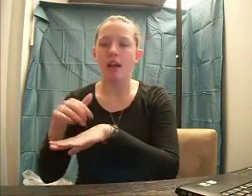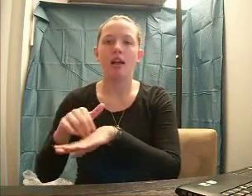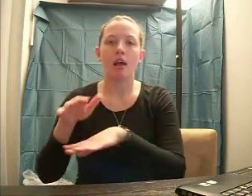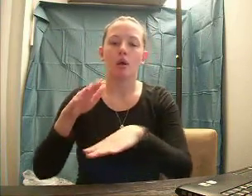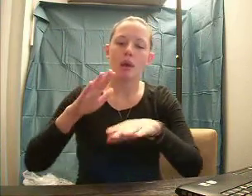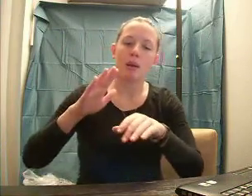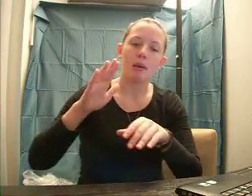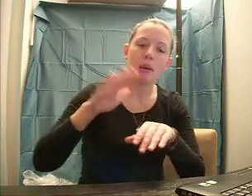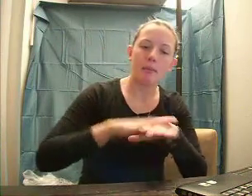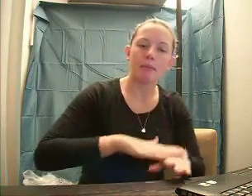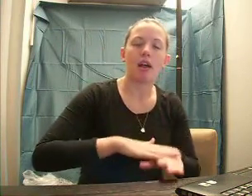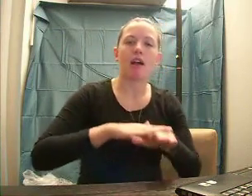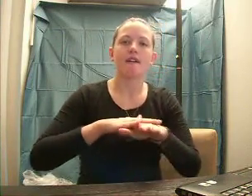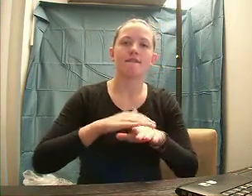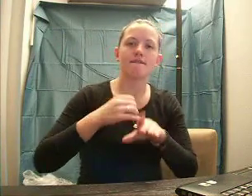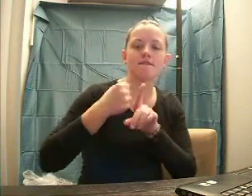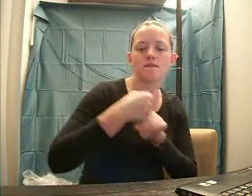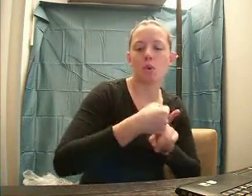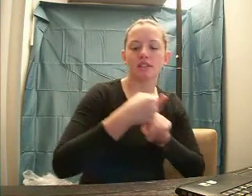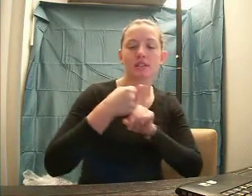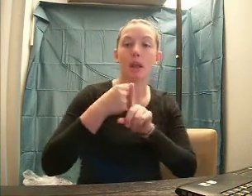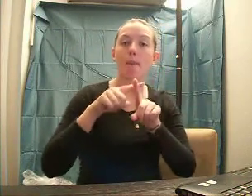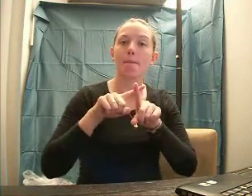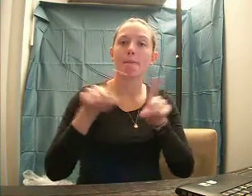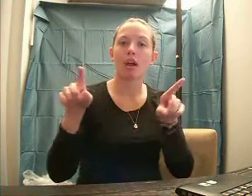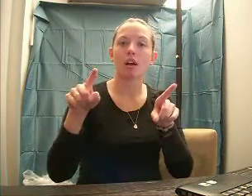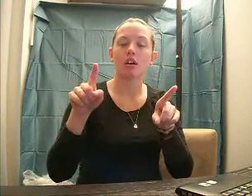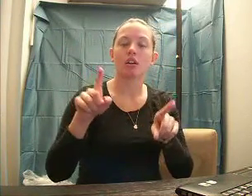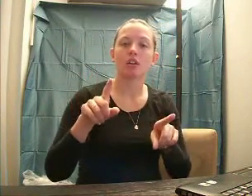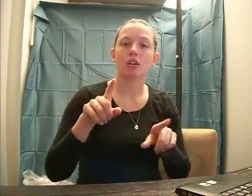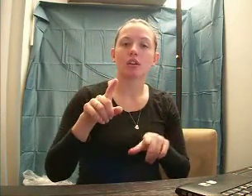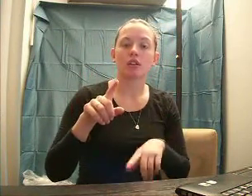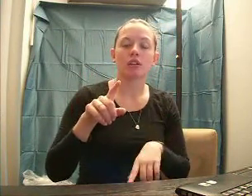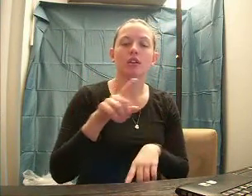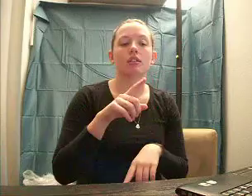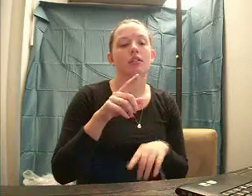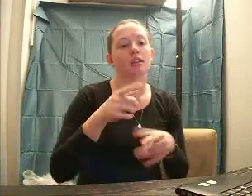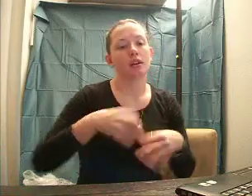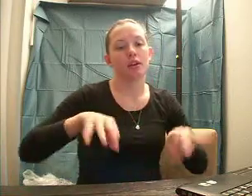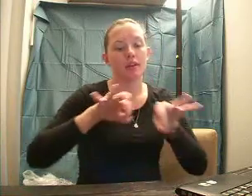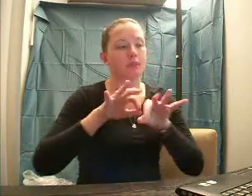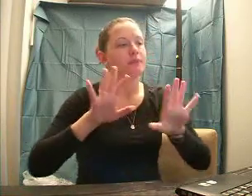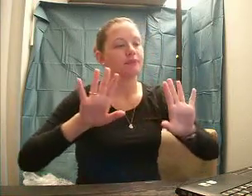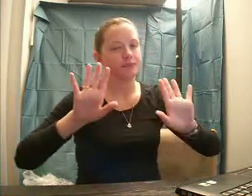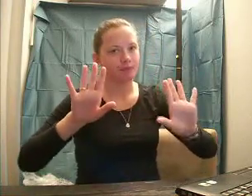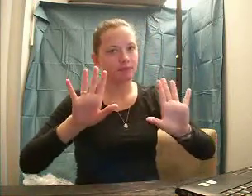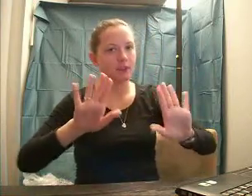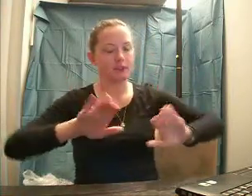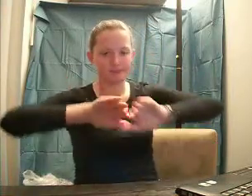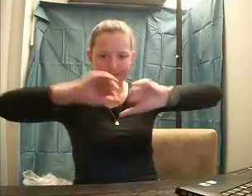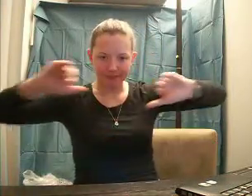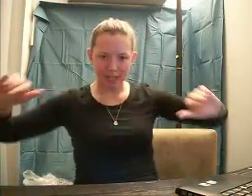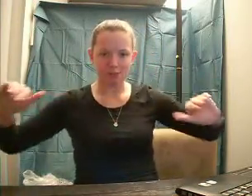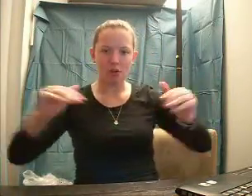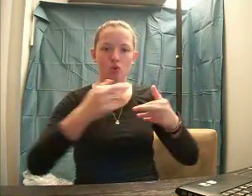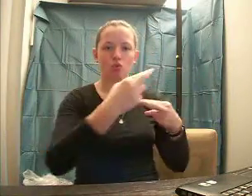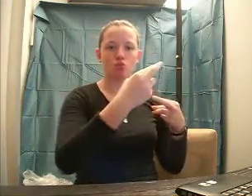back and forth. But critically, they're briefed about the rules of the game as separate rules. So they don't know the rule the other person is playing